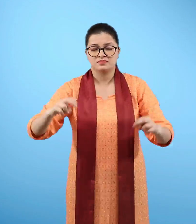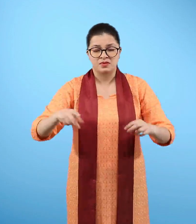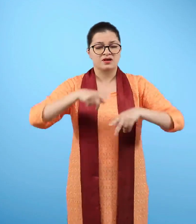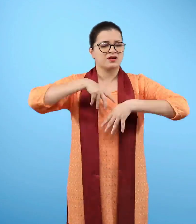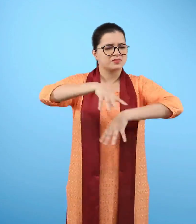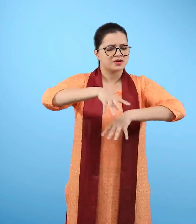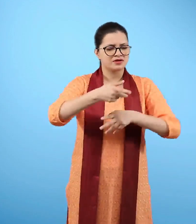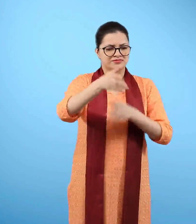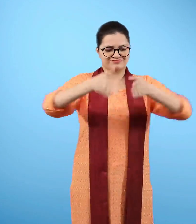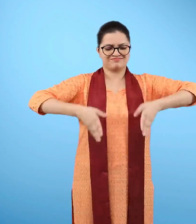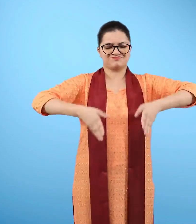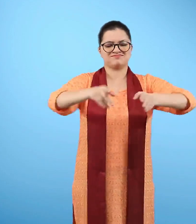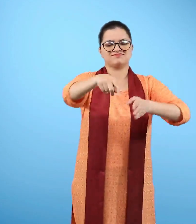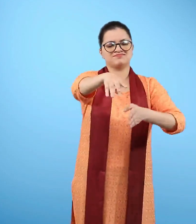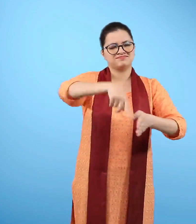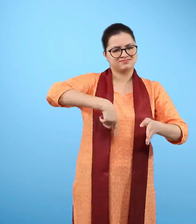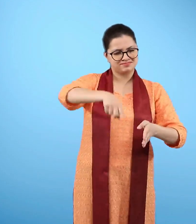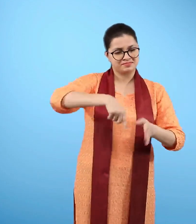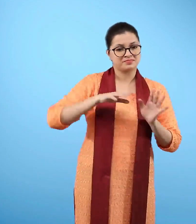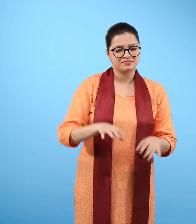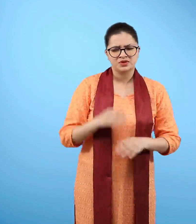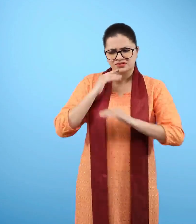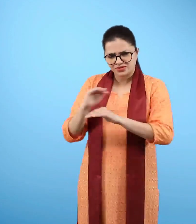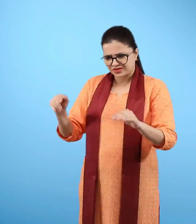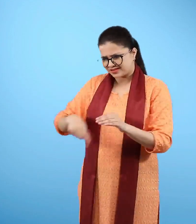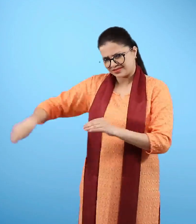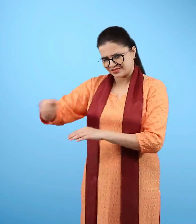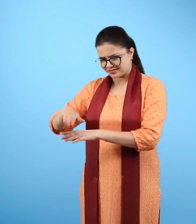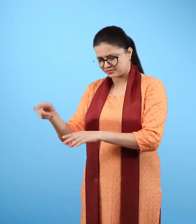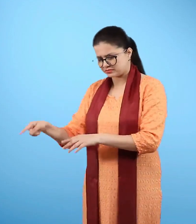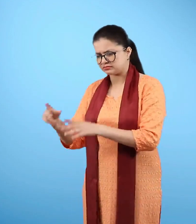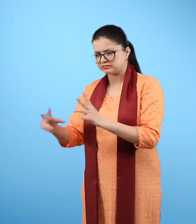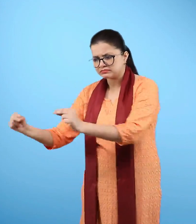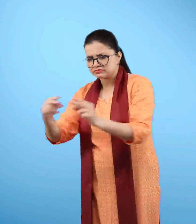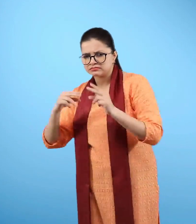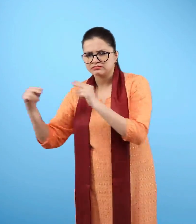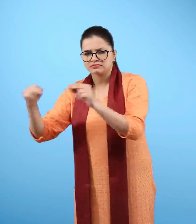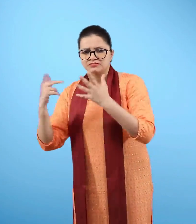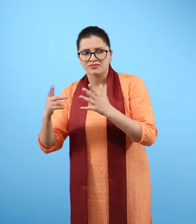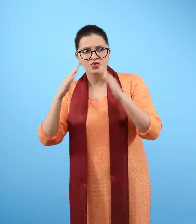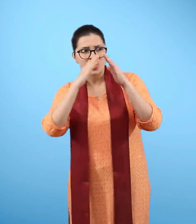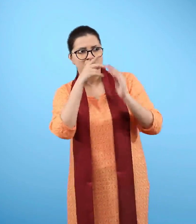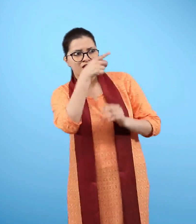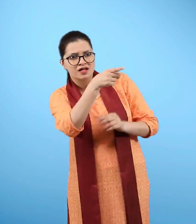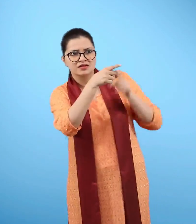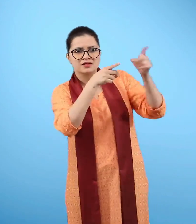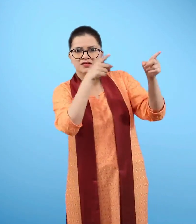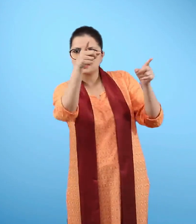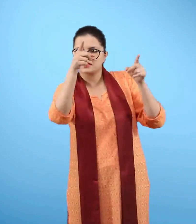the main road along which the parade passes. Children are talking about the buildings they can see